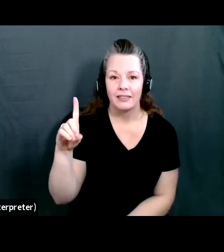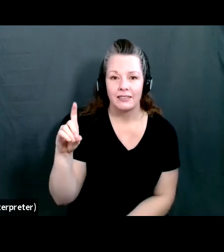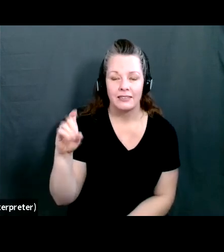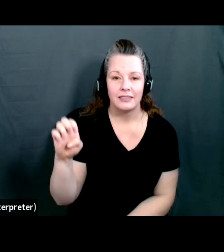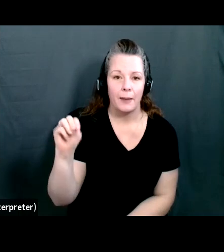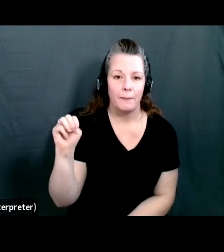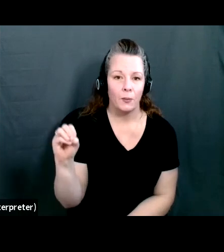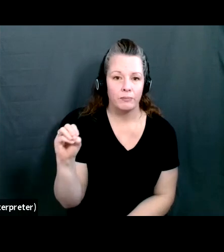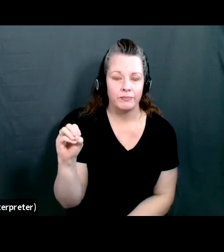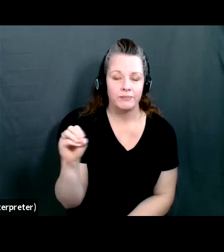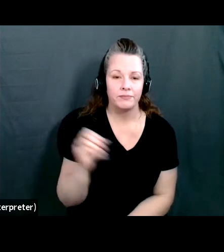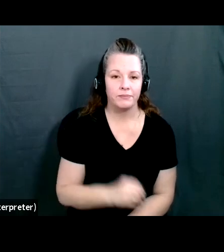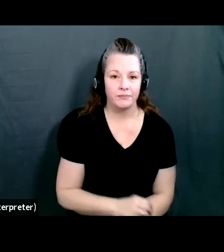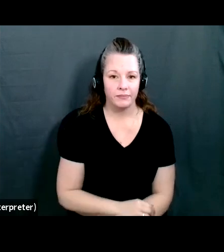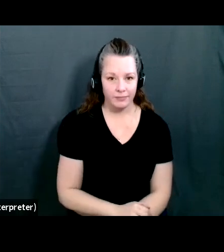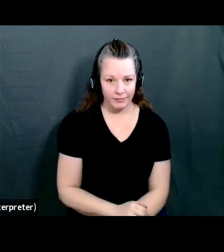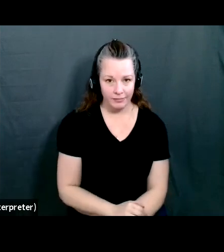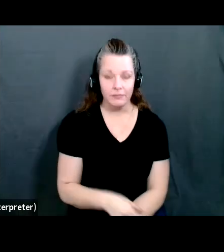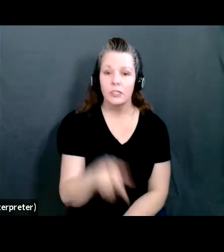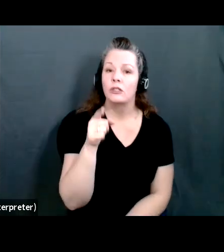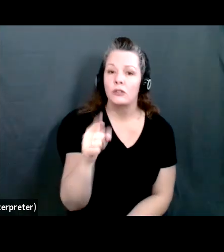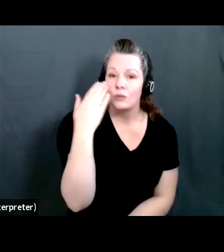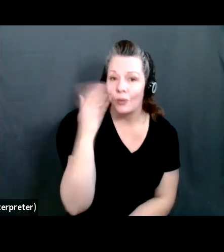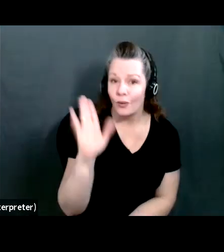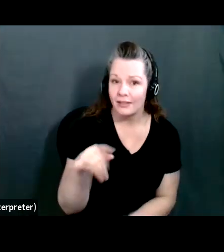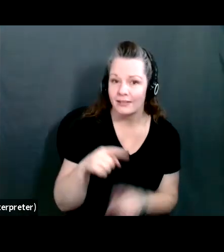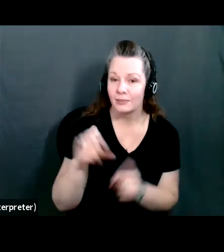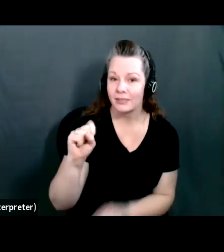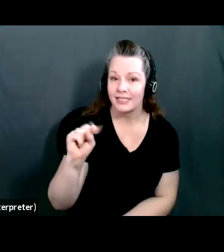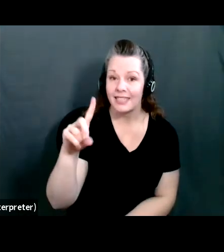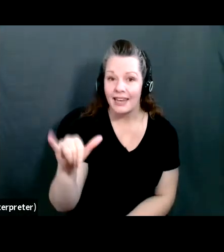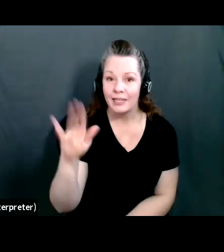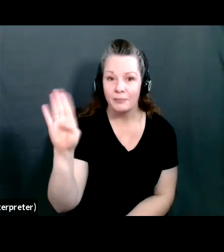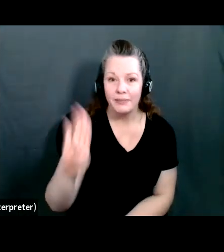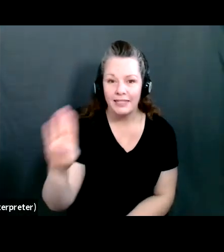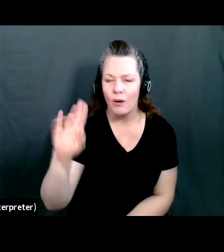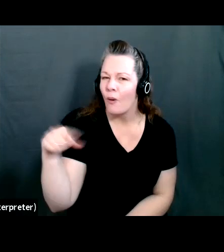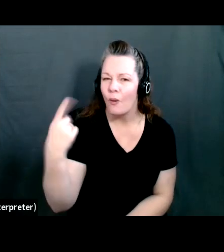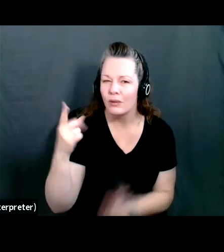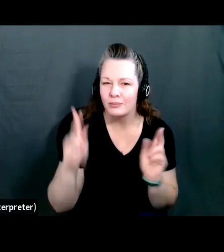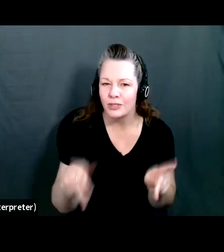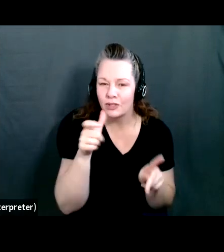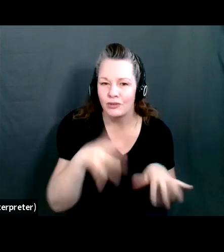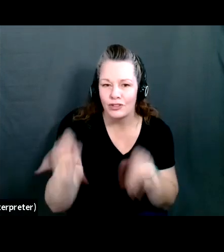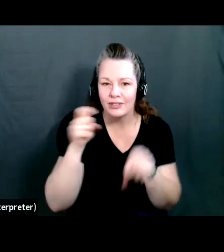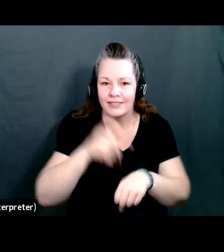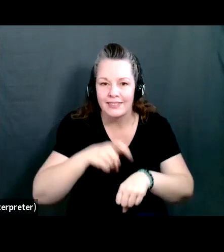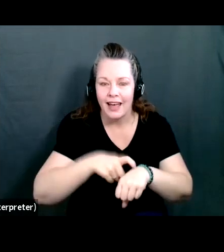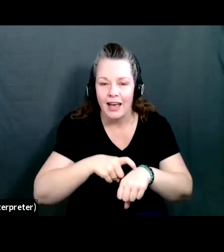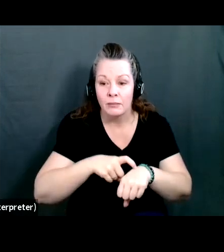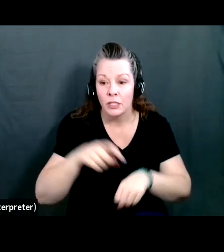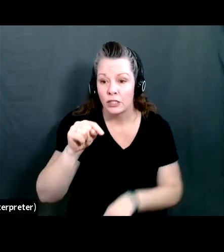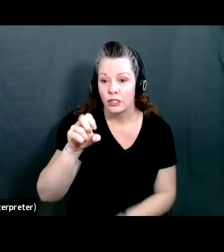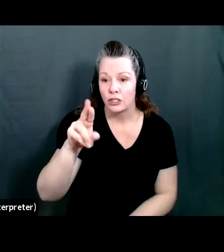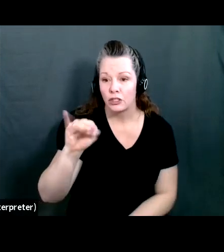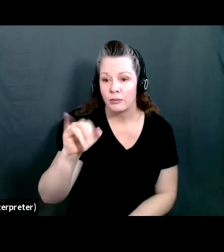You don't know this, but Steady B was the only one who took the time. Terminator X looked at me like